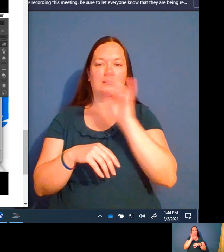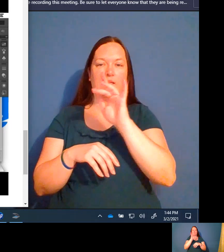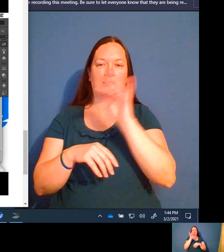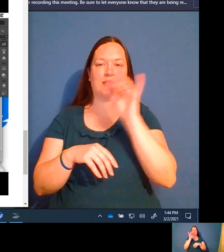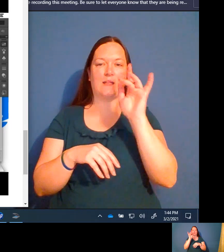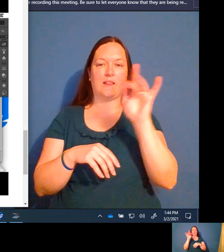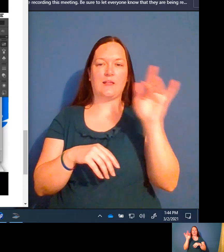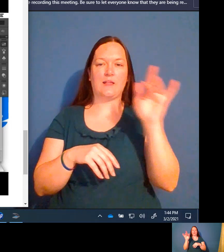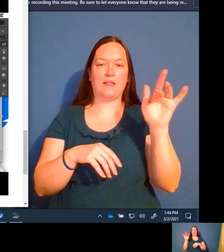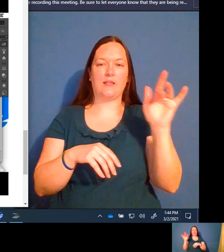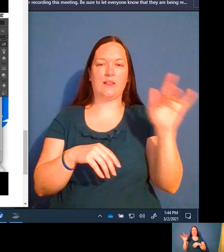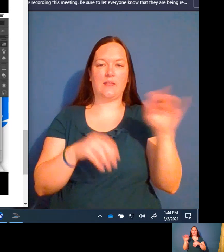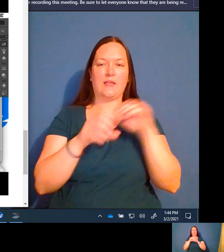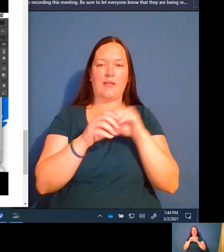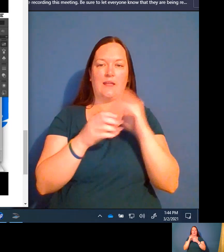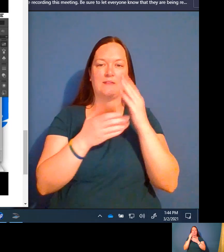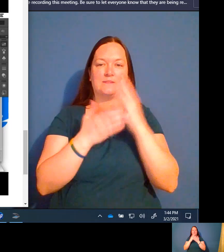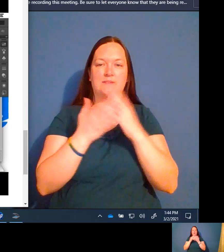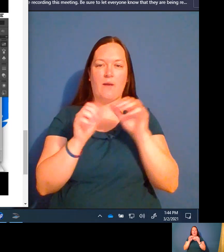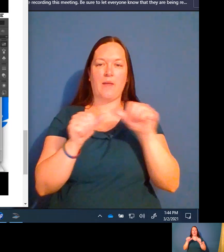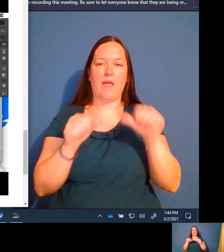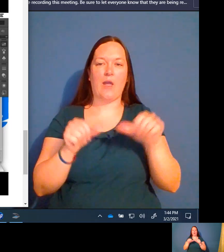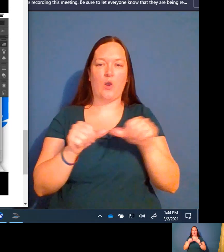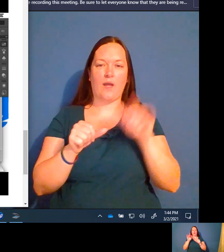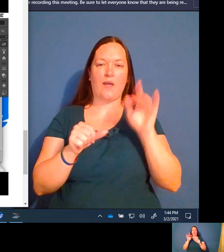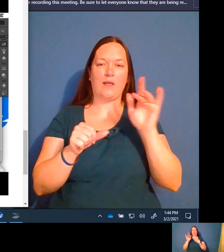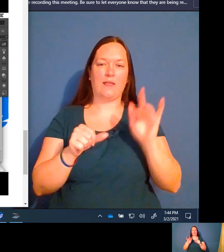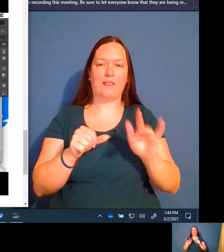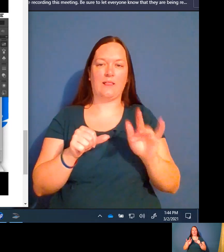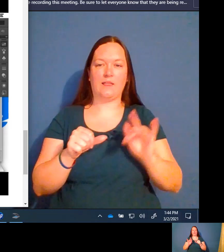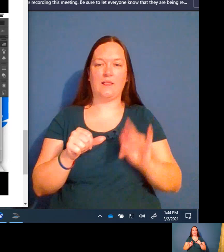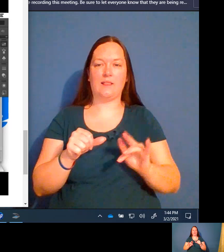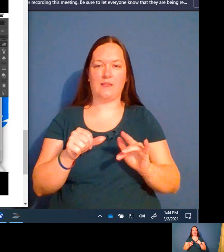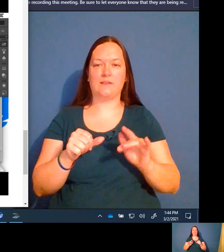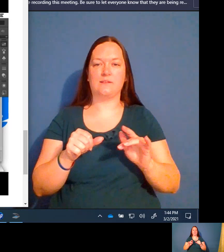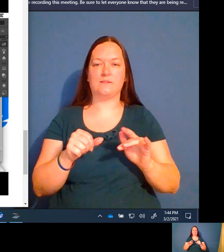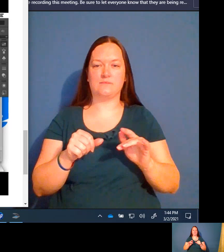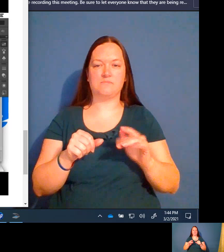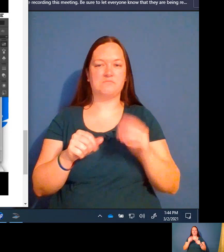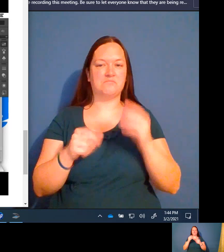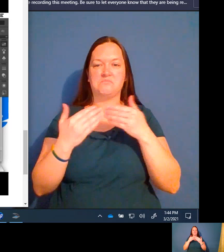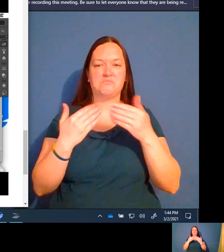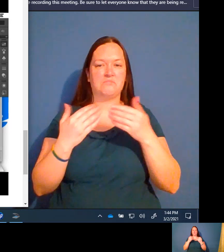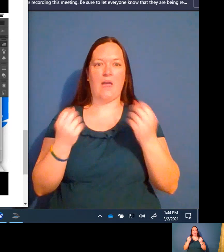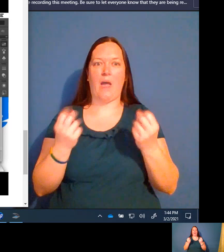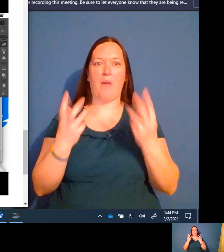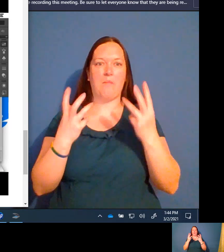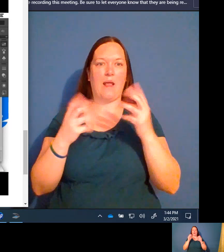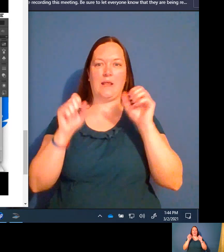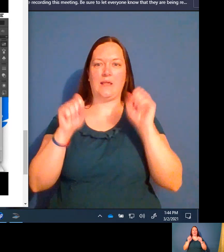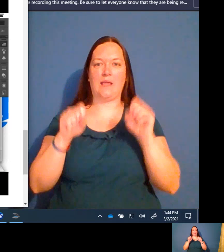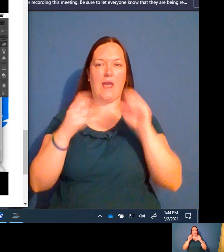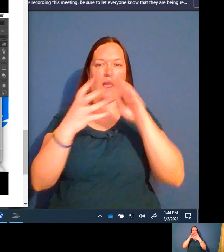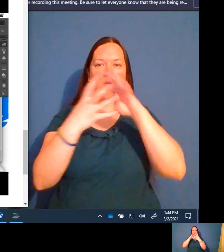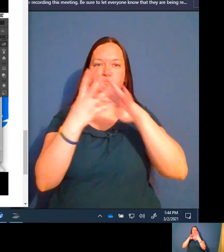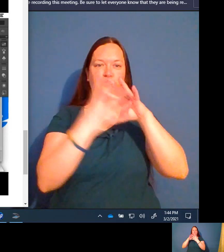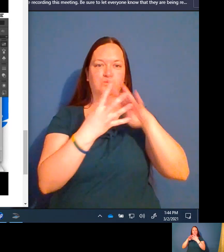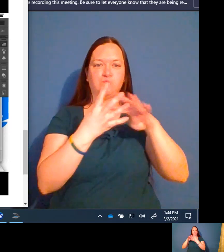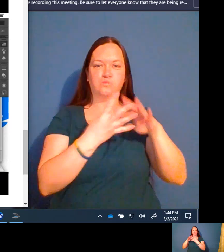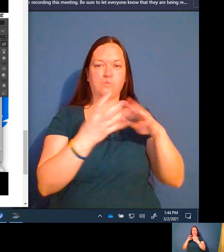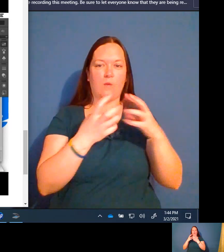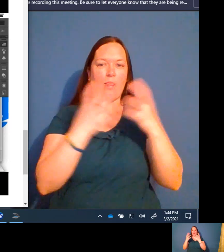click in some areas and just do your best. Click where you want. I don't care how many you have right now, I mean how many lines